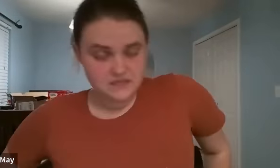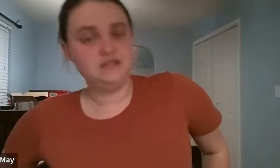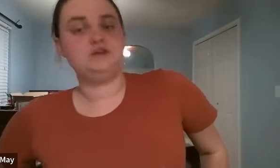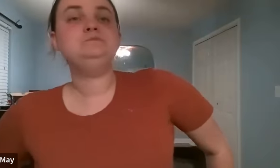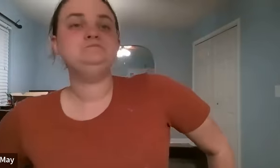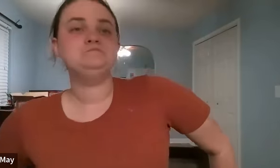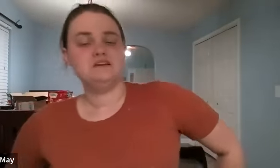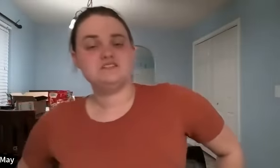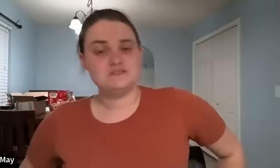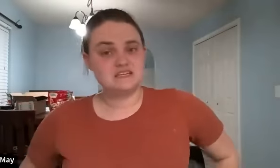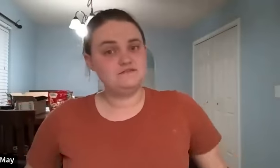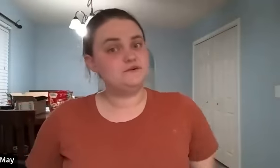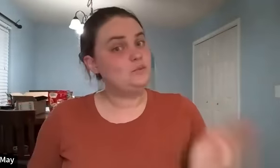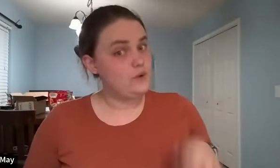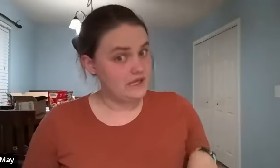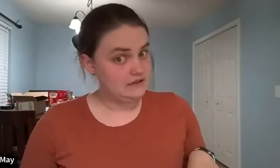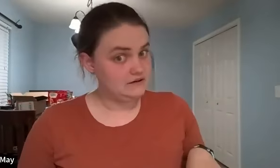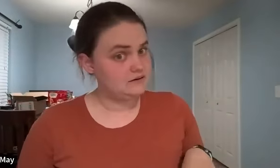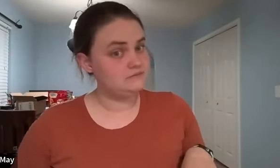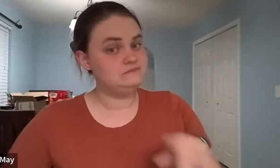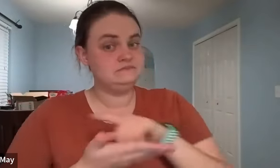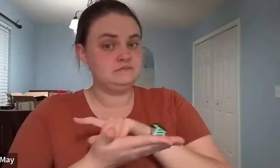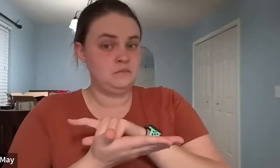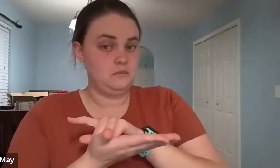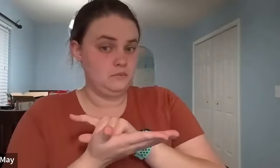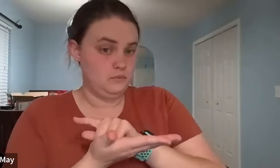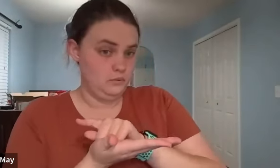year. So the sign for week.